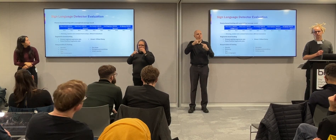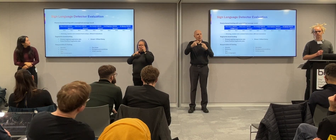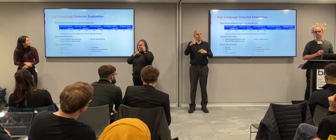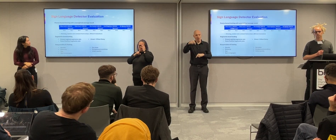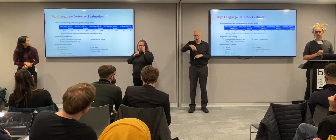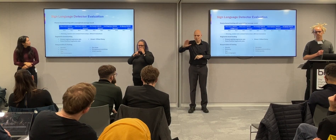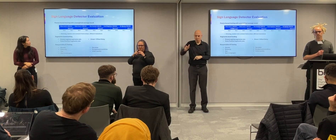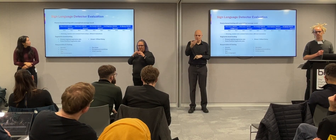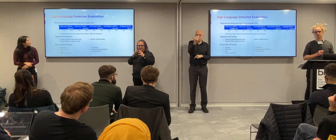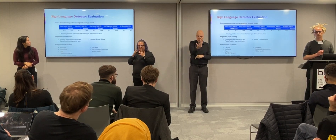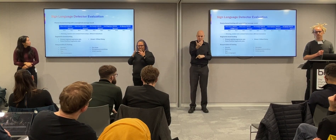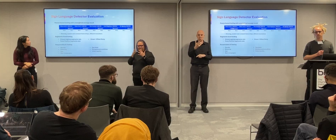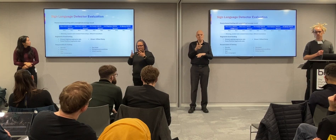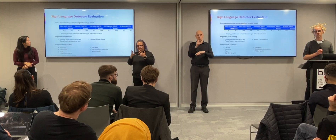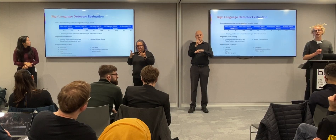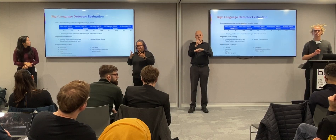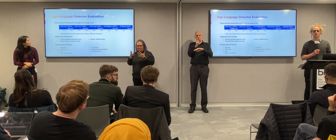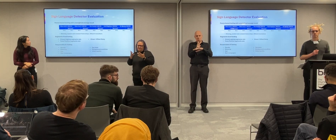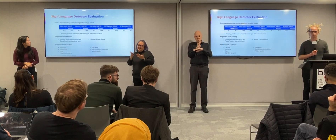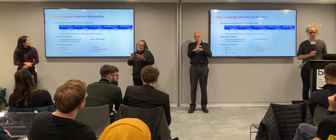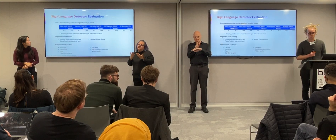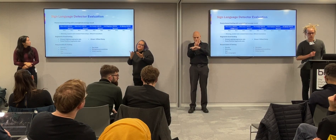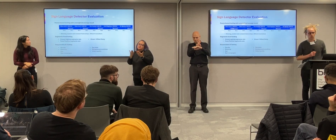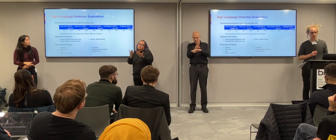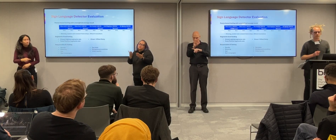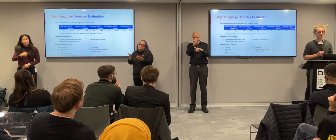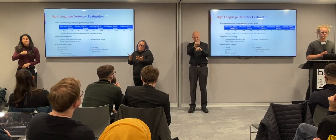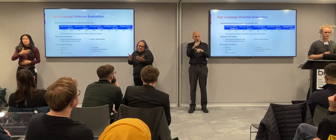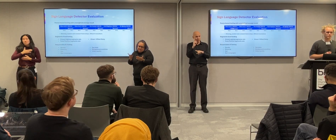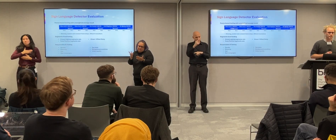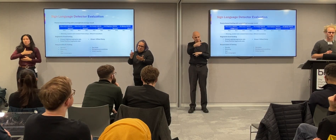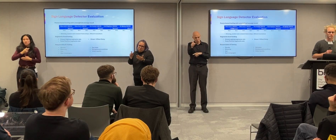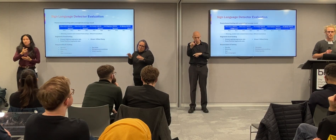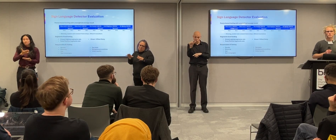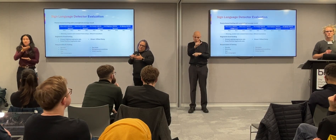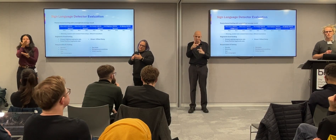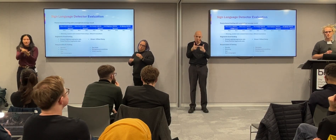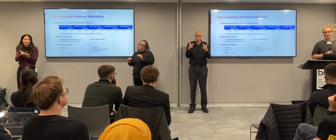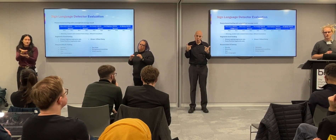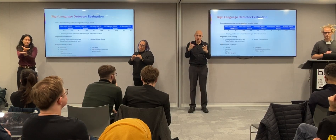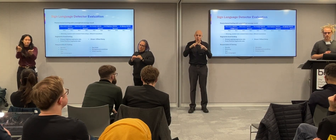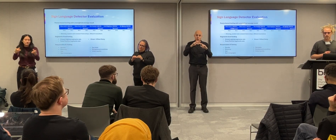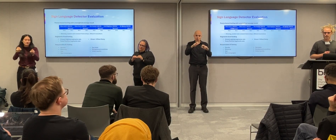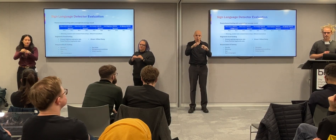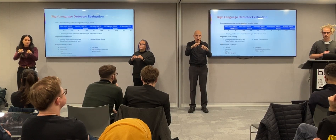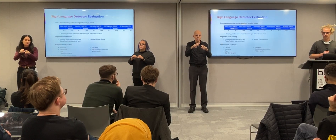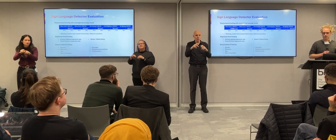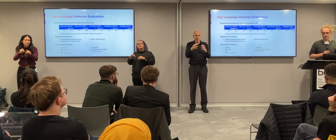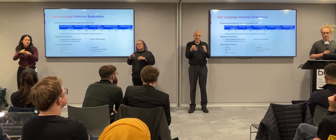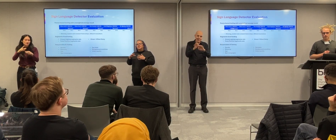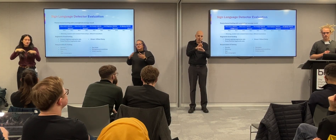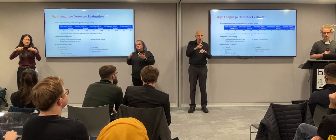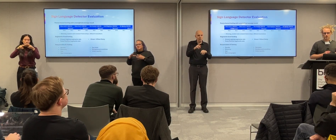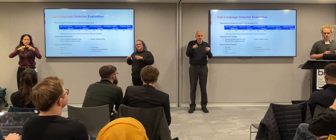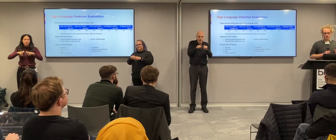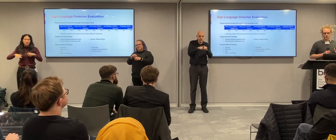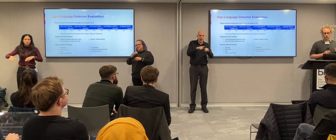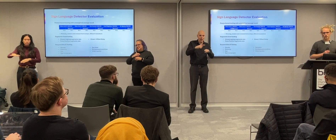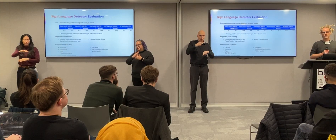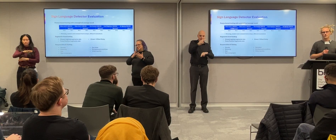kind of suggest to be doing more in the research space in general. I think